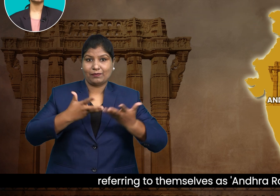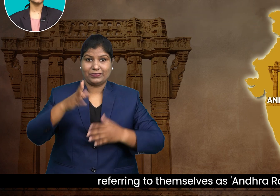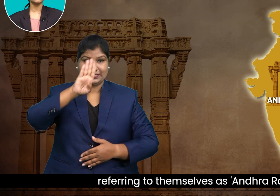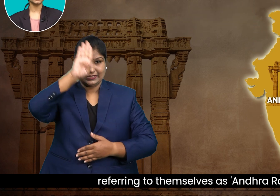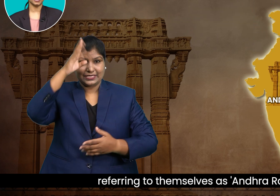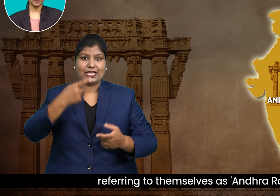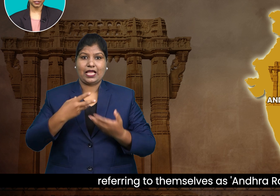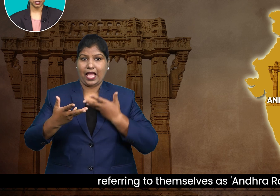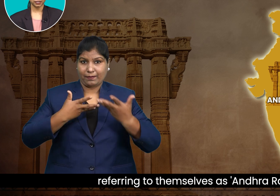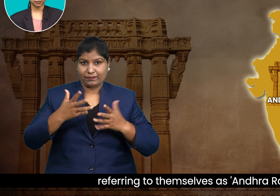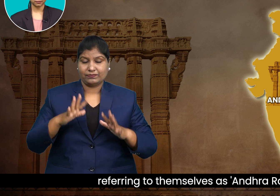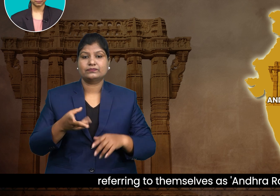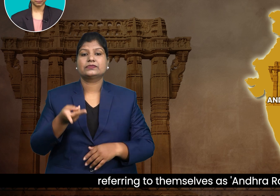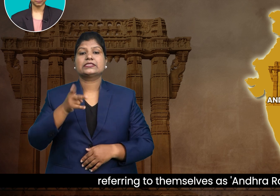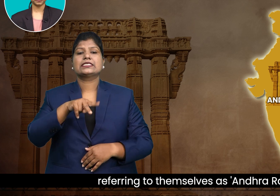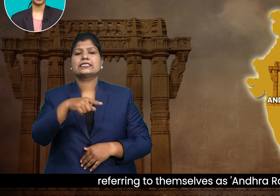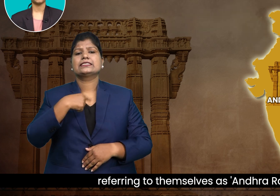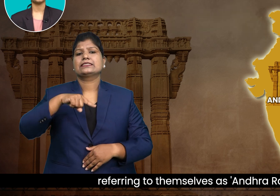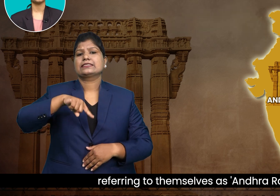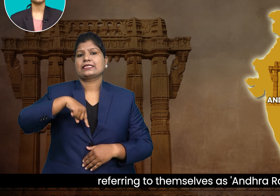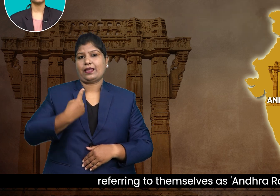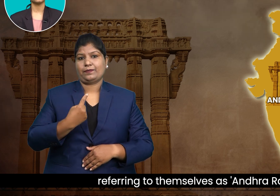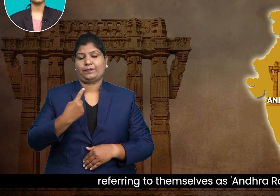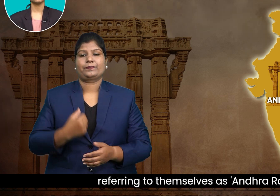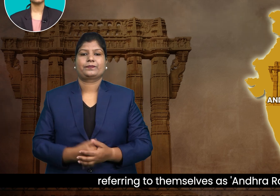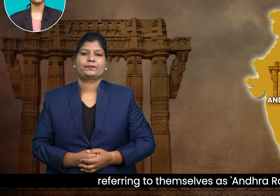referring to themselves